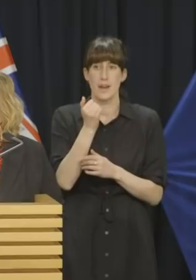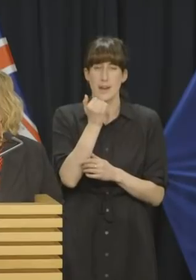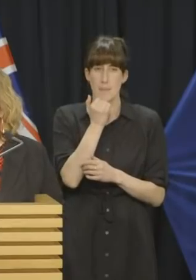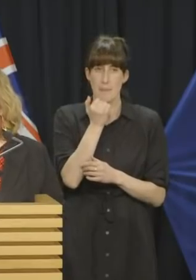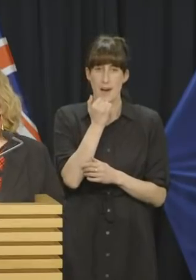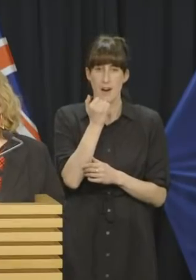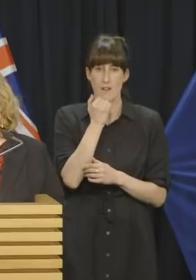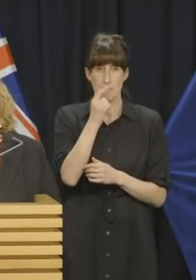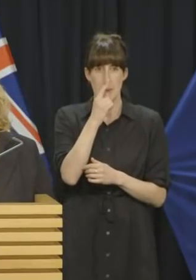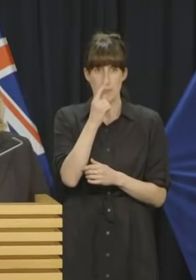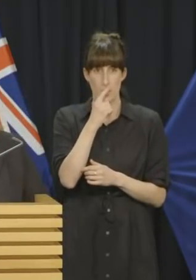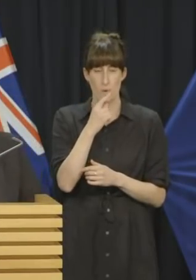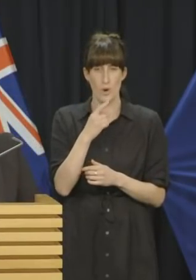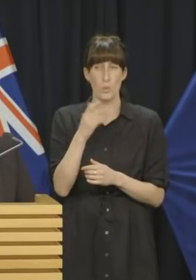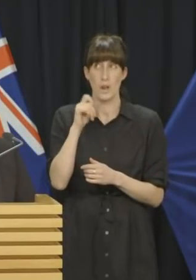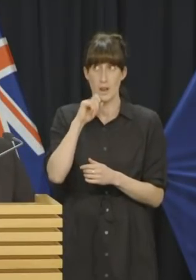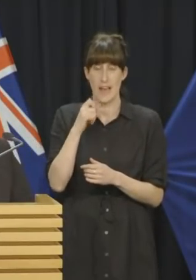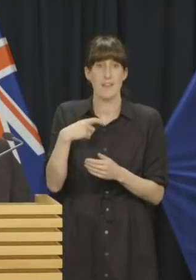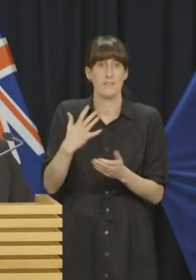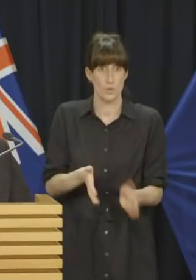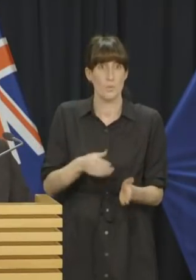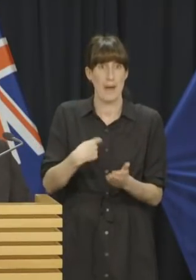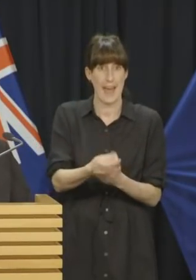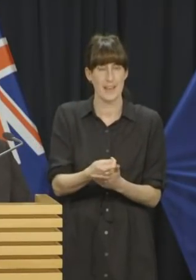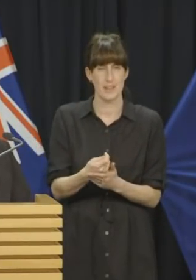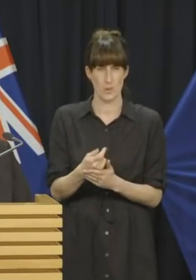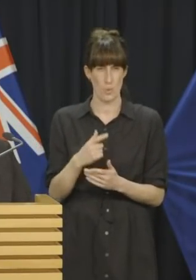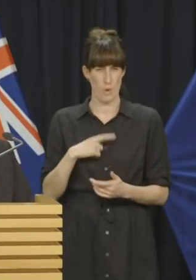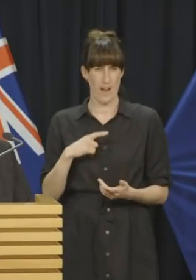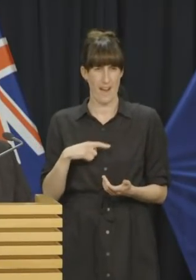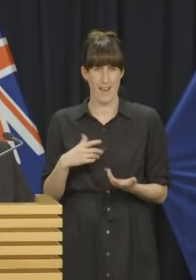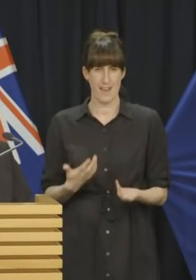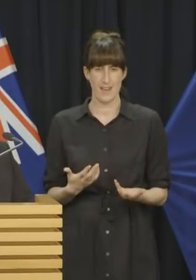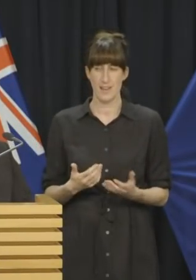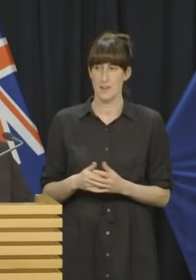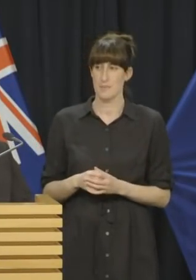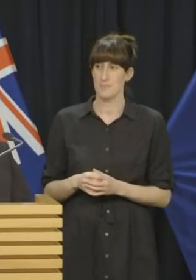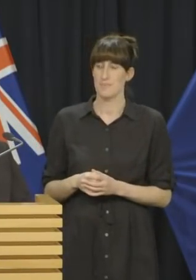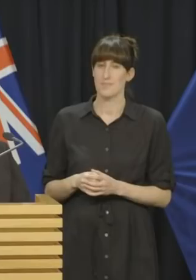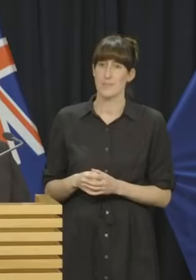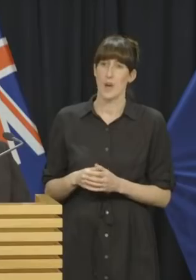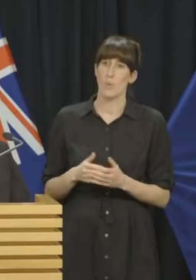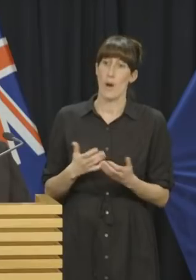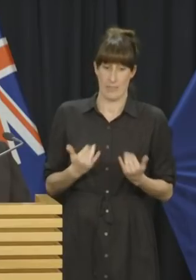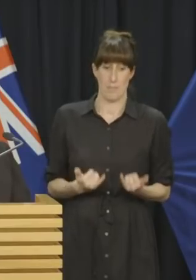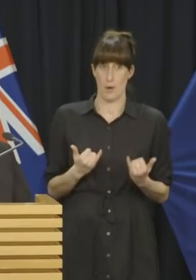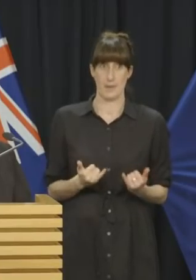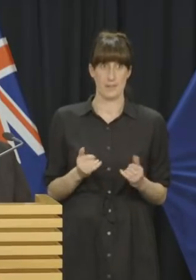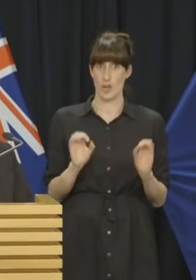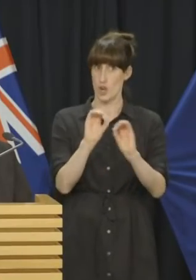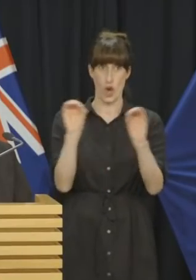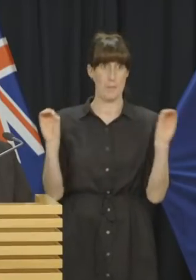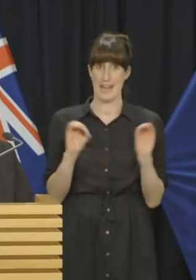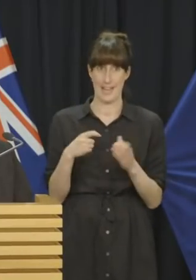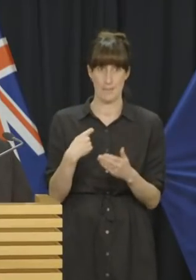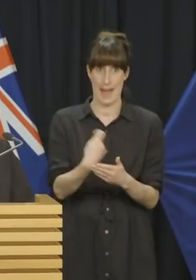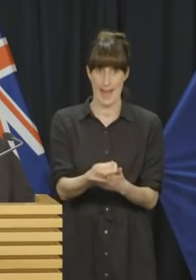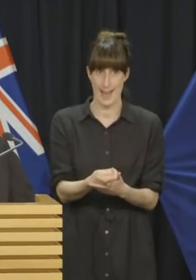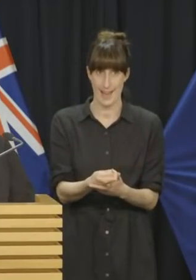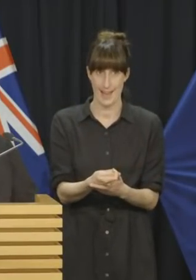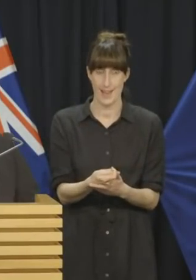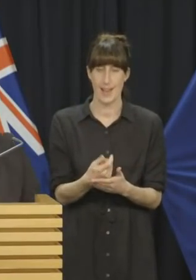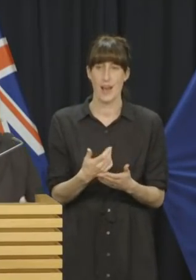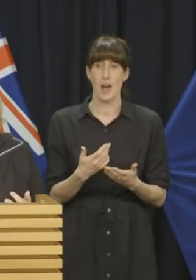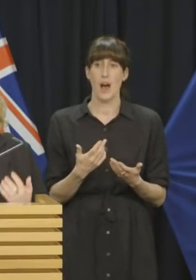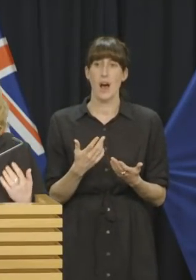back altogether? No, at the moment we don't have the basis for charging at all. I think every New Zealander would think that it